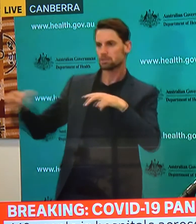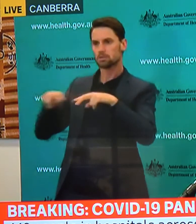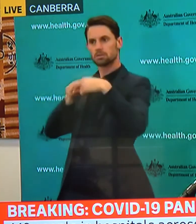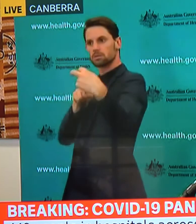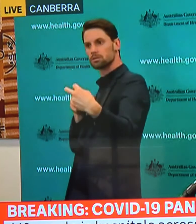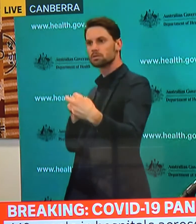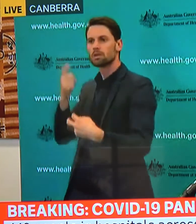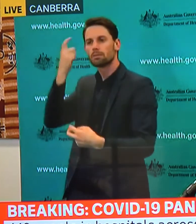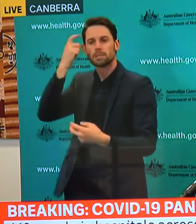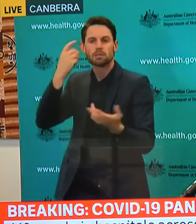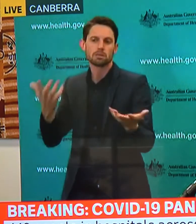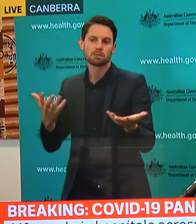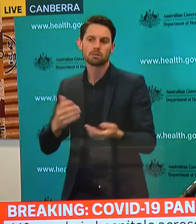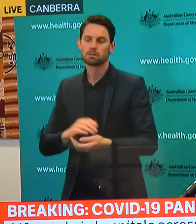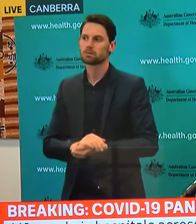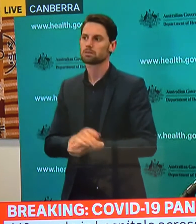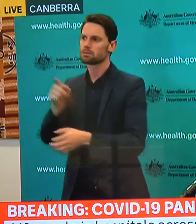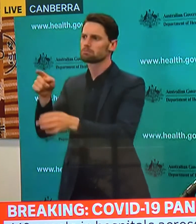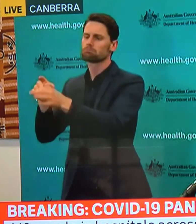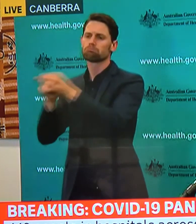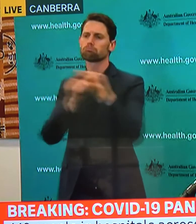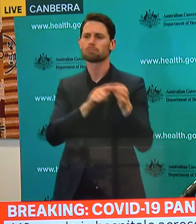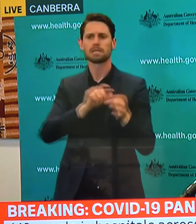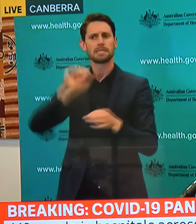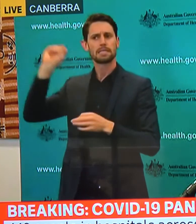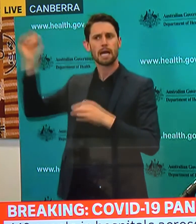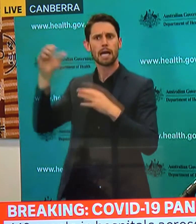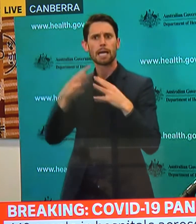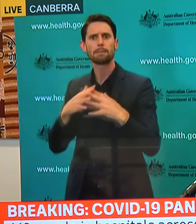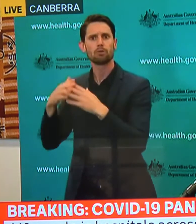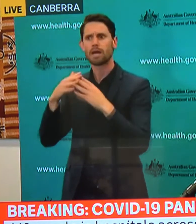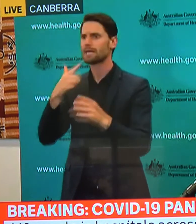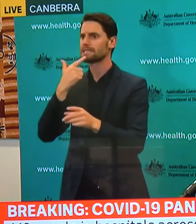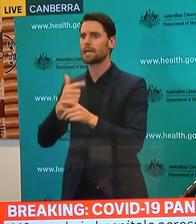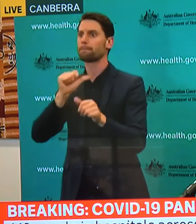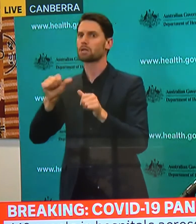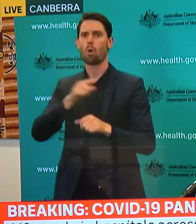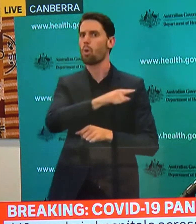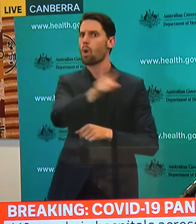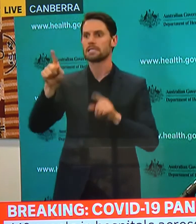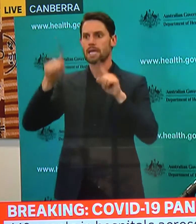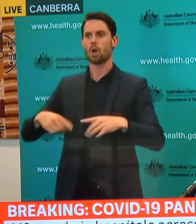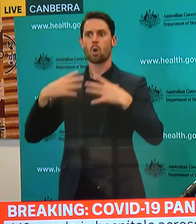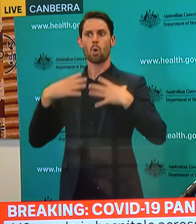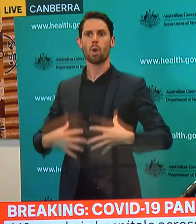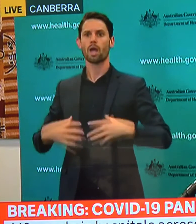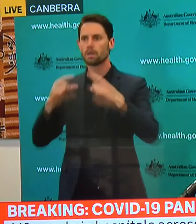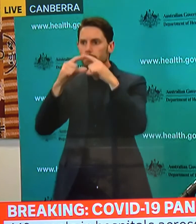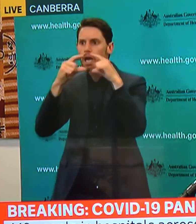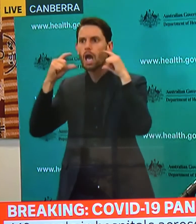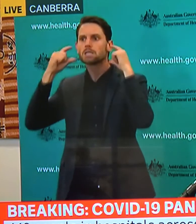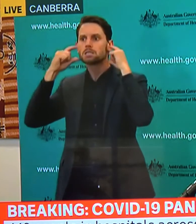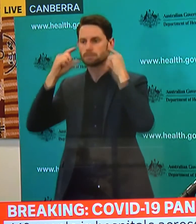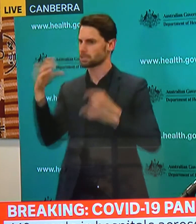outside. Professor, the US Centers for has recommended that Americans wear cloth masks when they go